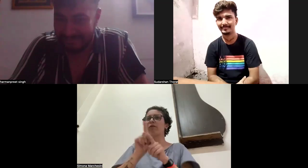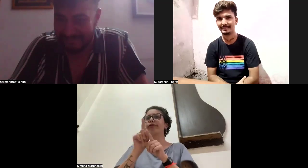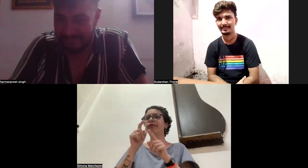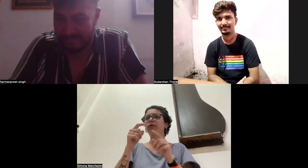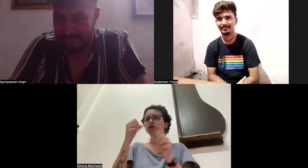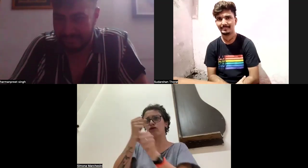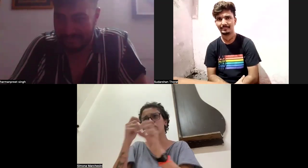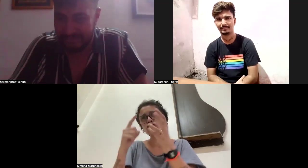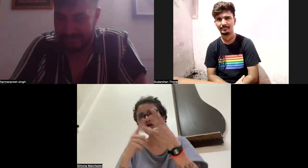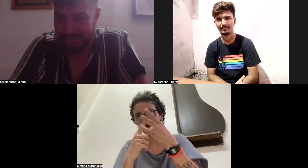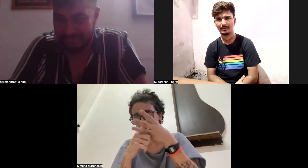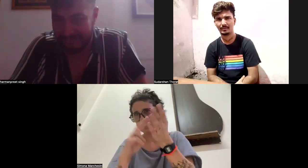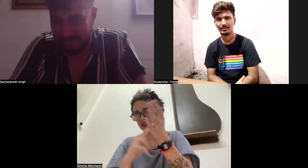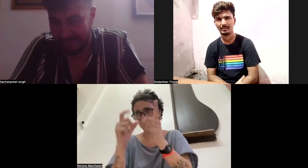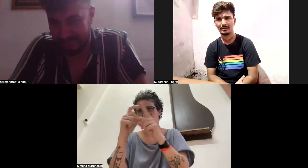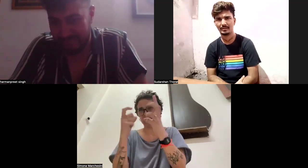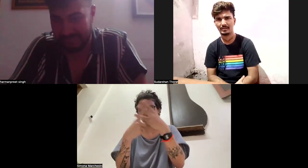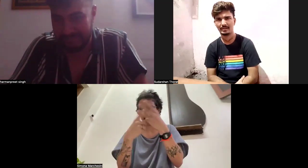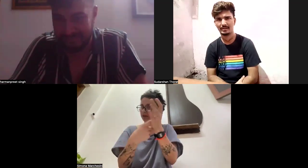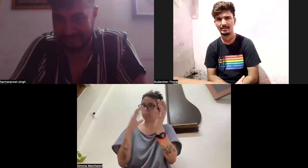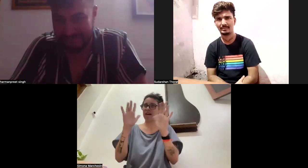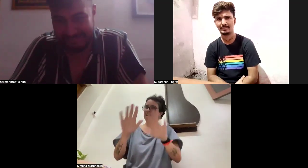Simona says, sorry, let me sign again.